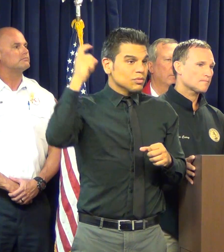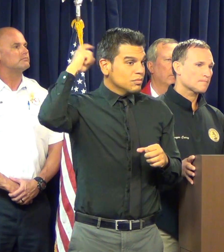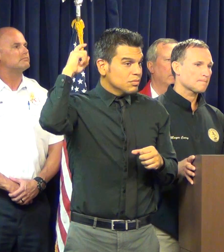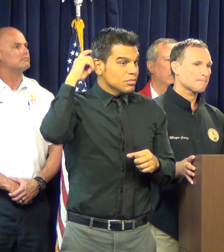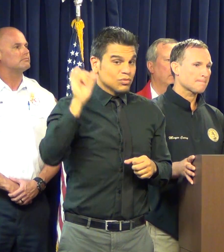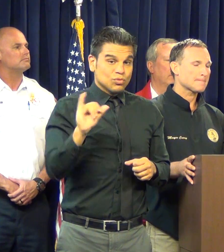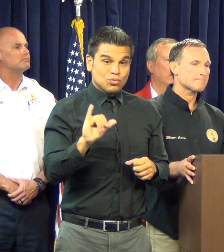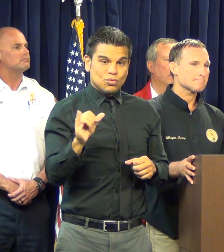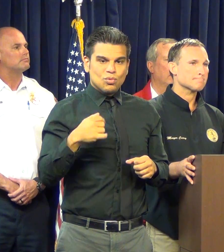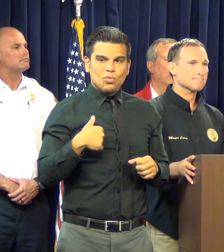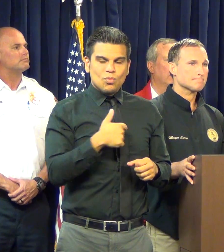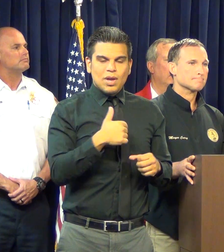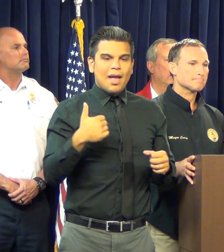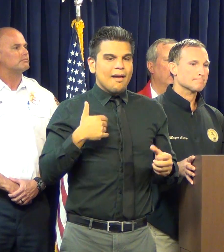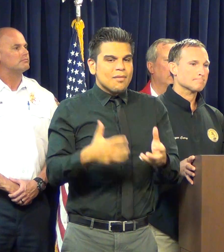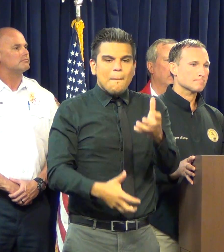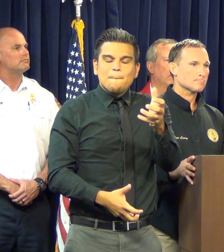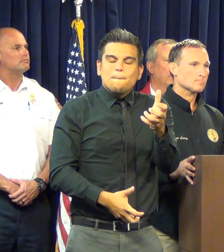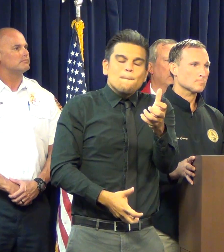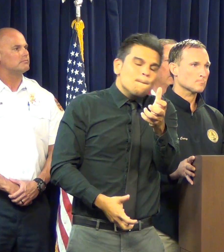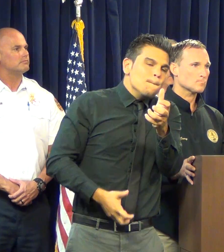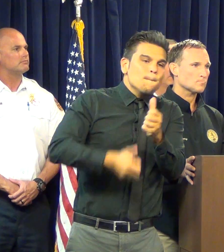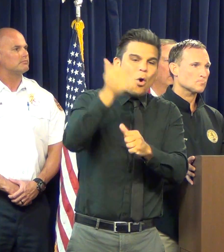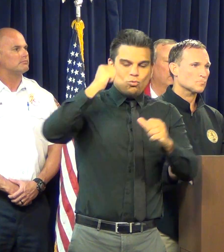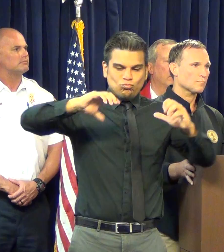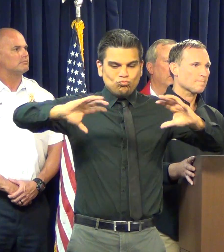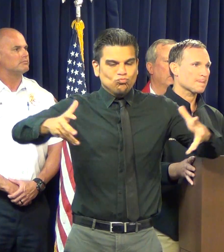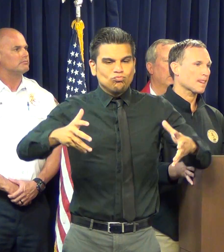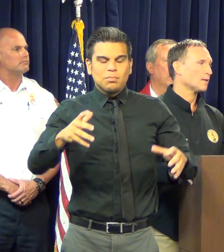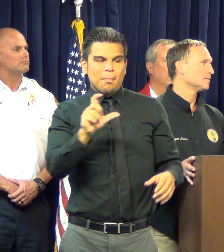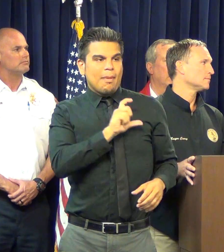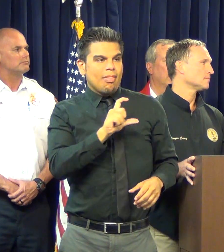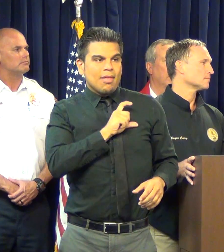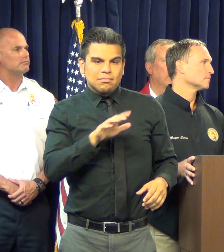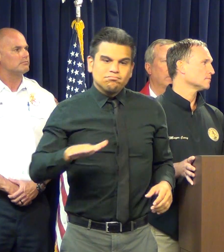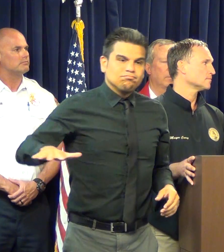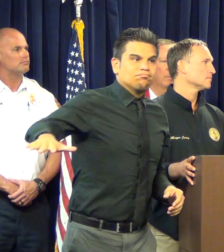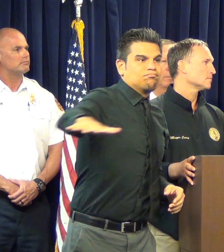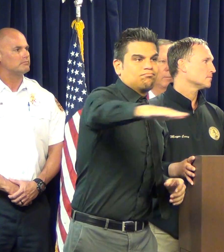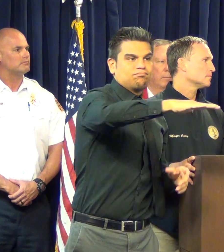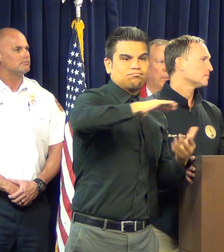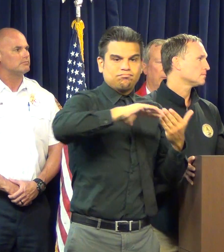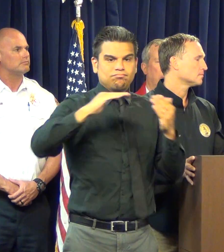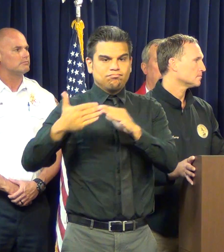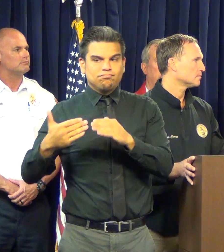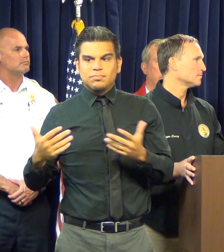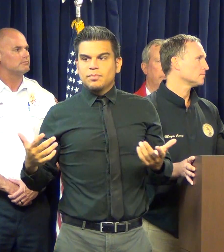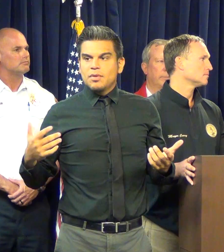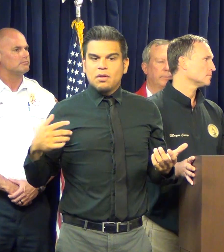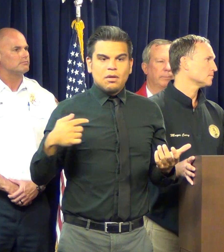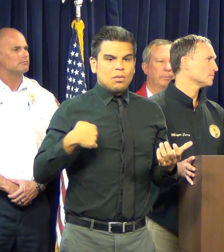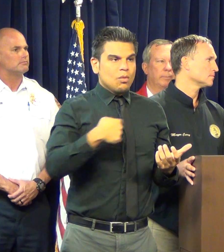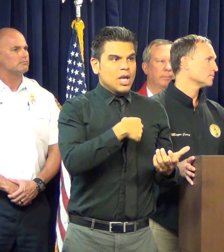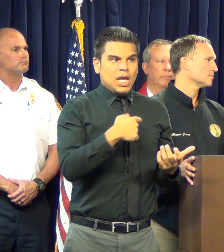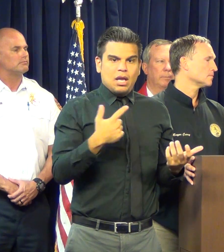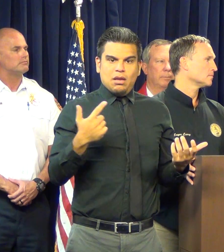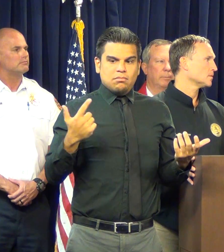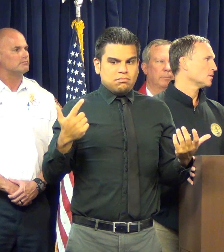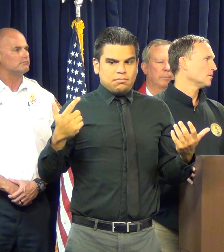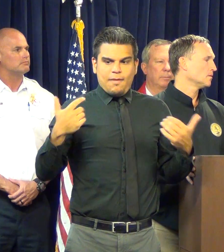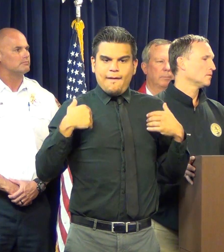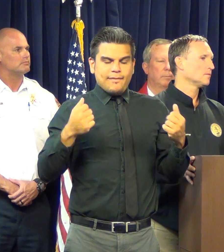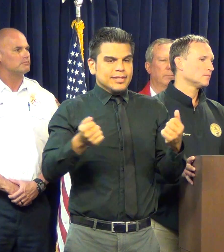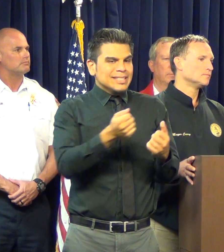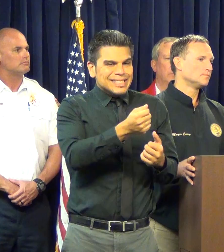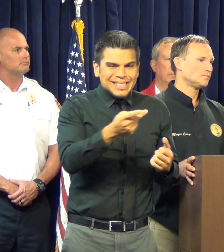today and have had for the last couple of days than we normally do. So we are maintaining normal operations. We have the same number of officers that we always have on the street, in